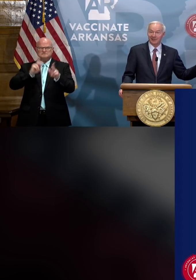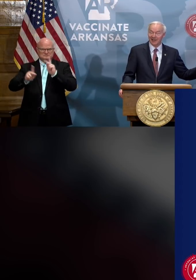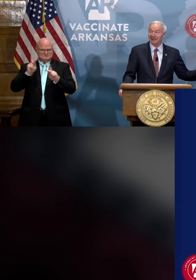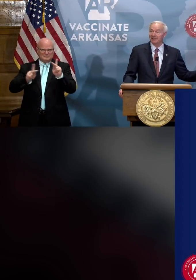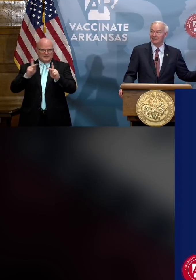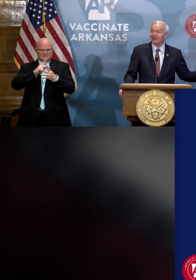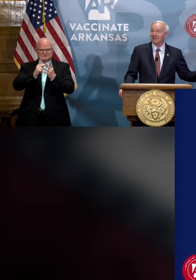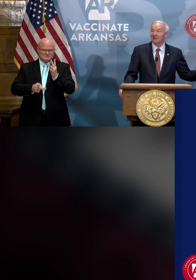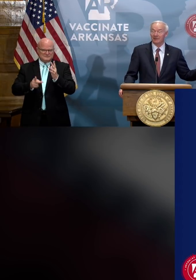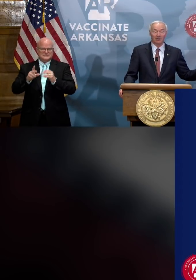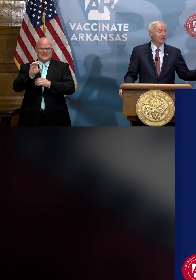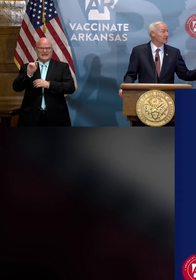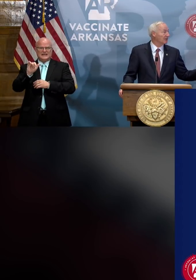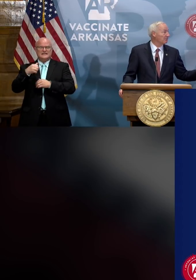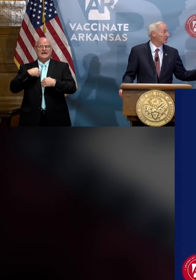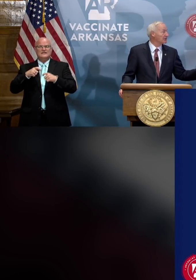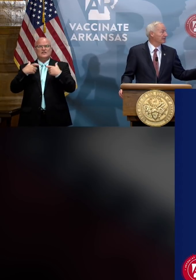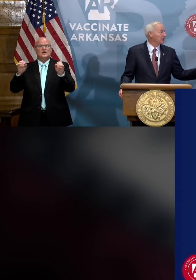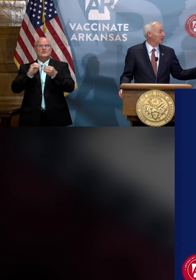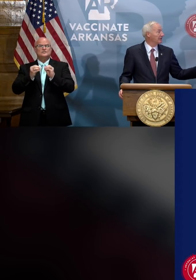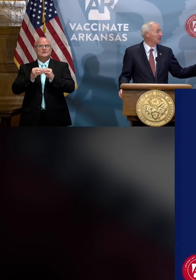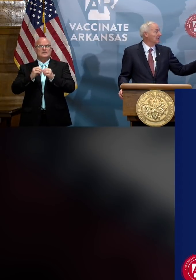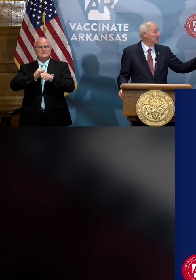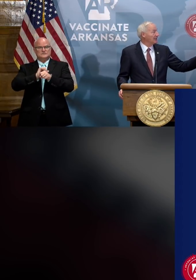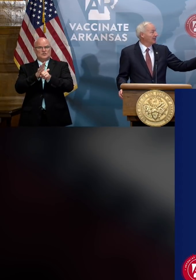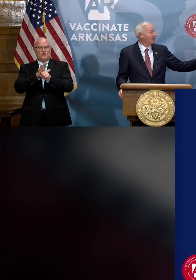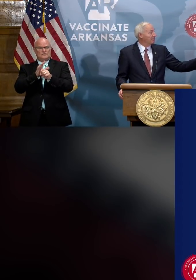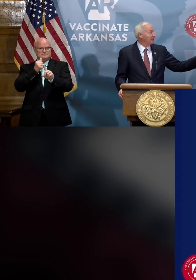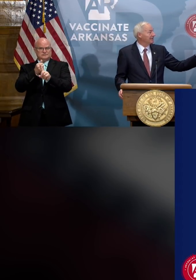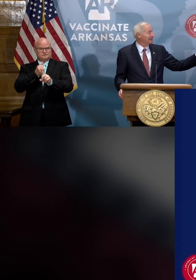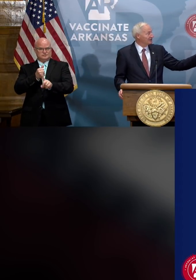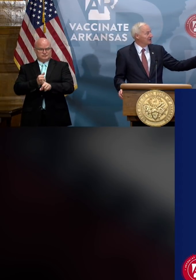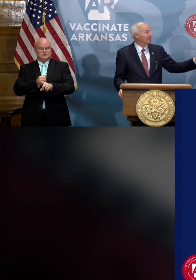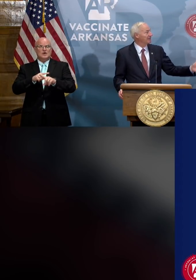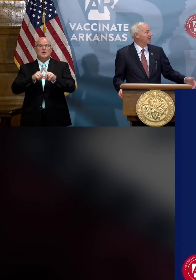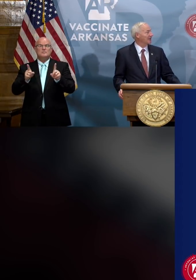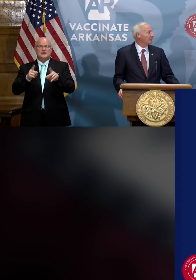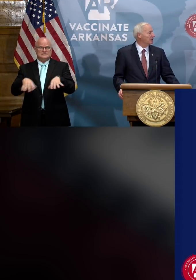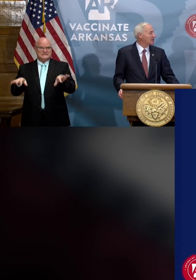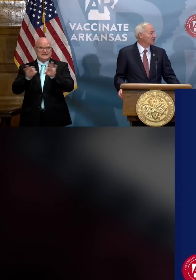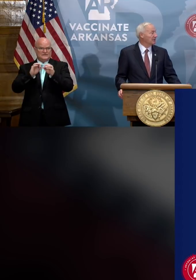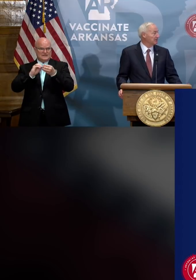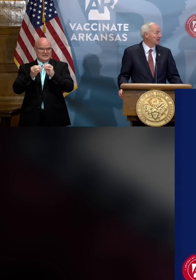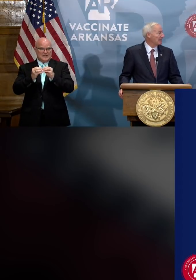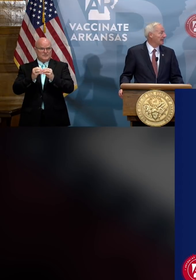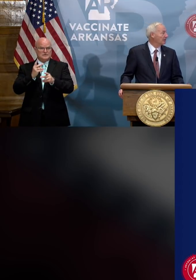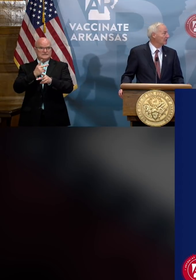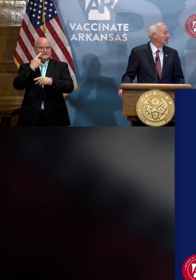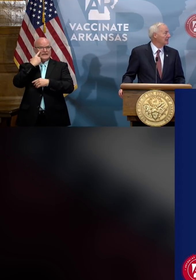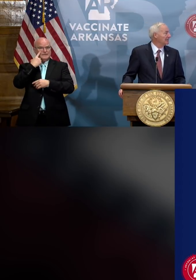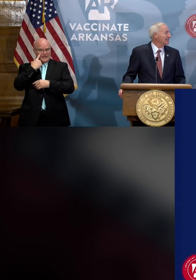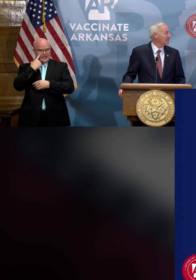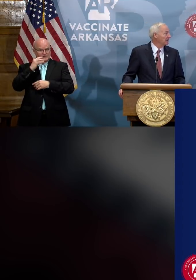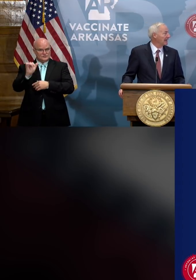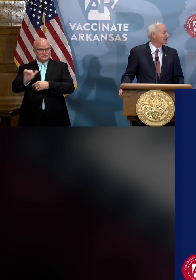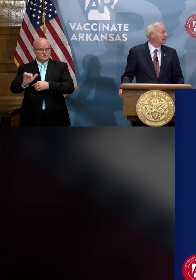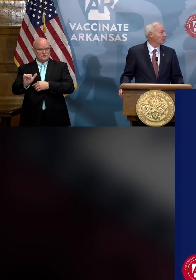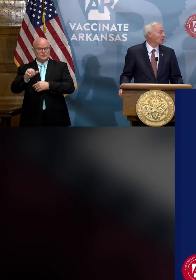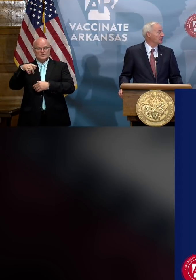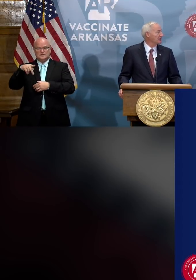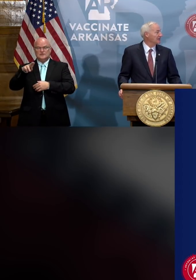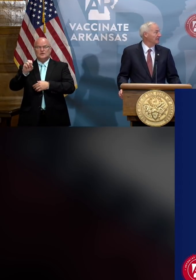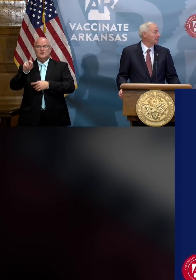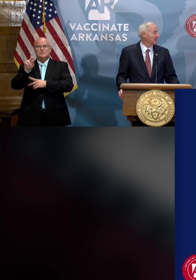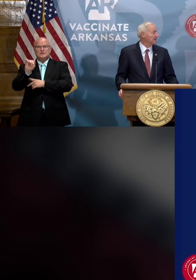counties that are having the larger numbers of COVID, but they're significant numbers to keep an eye on: